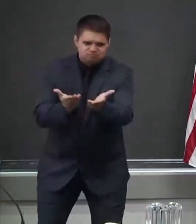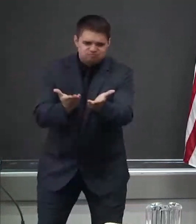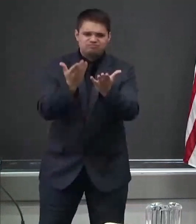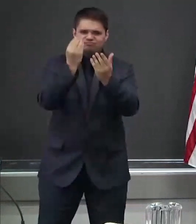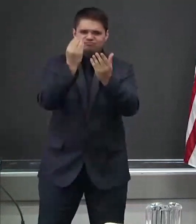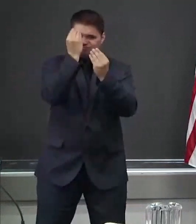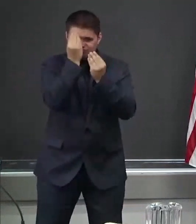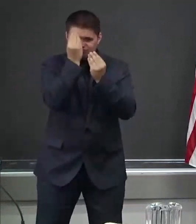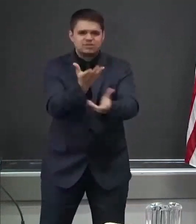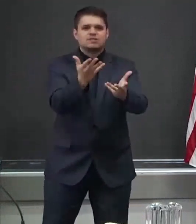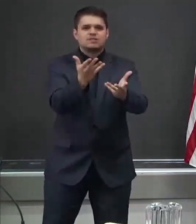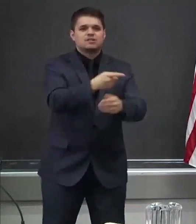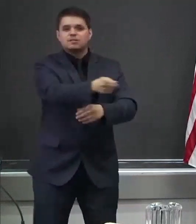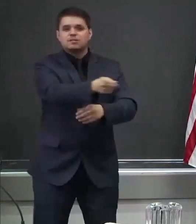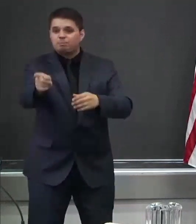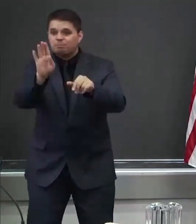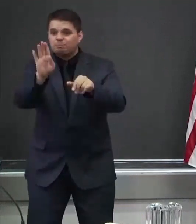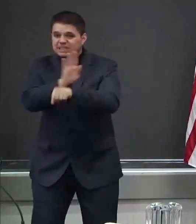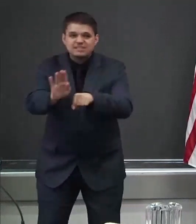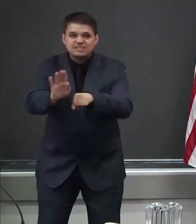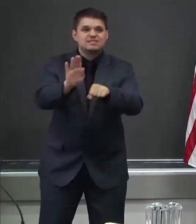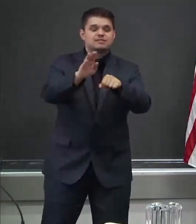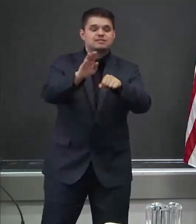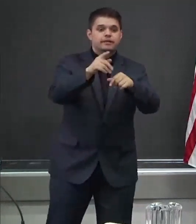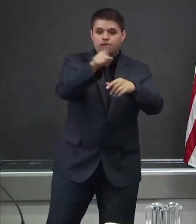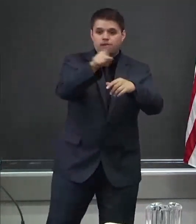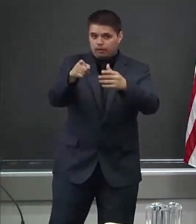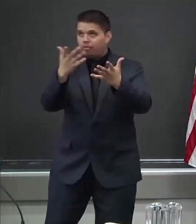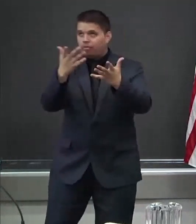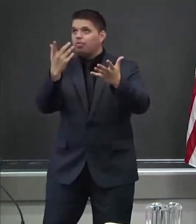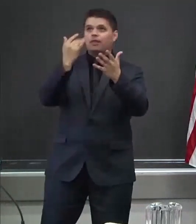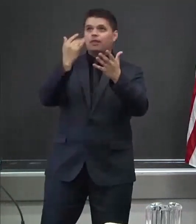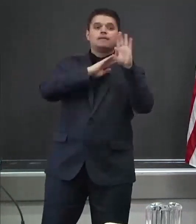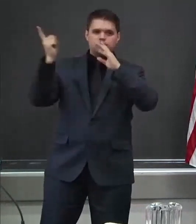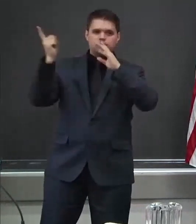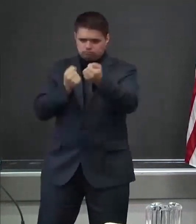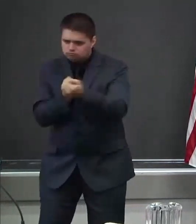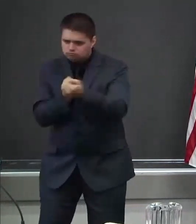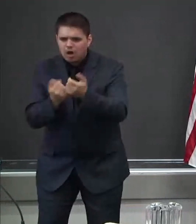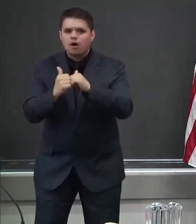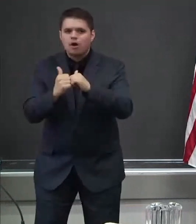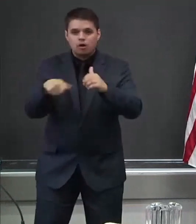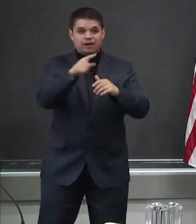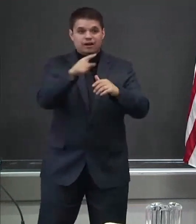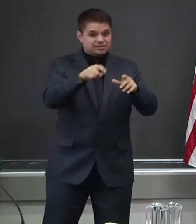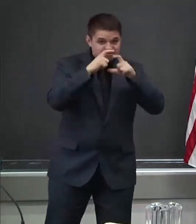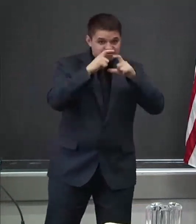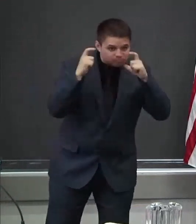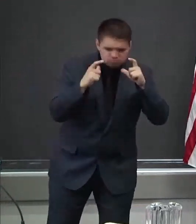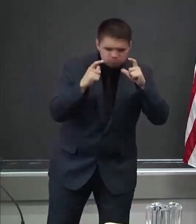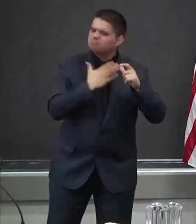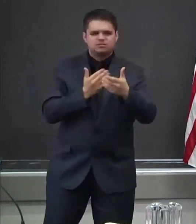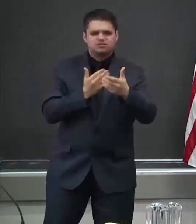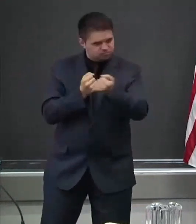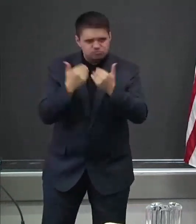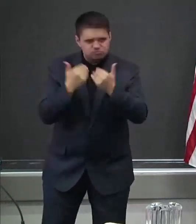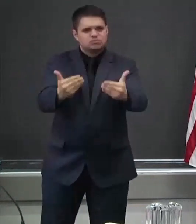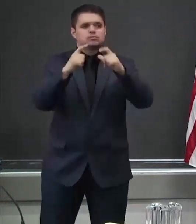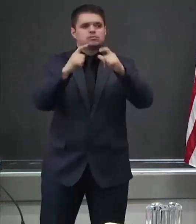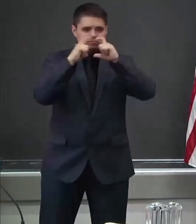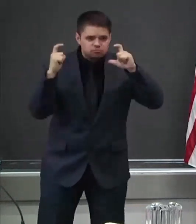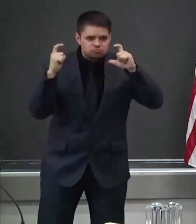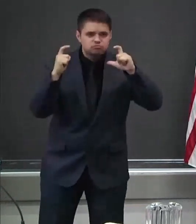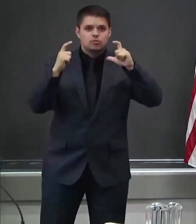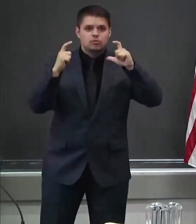businesses, they are required. And I want to state clearly that I fully support local